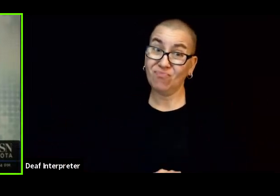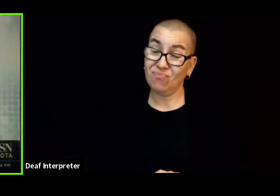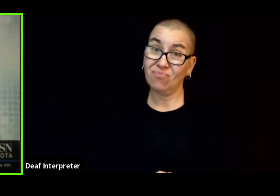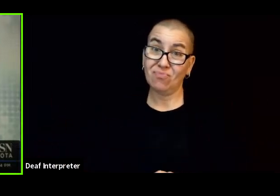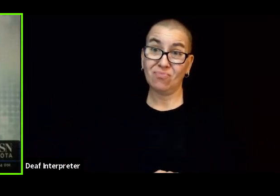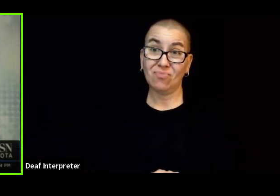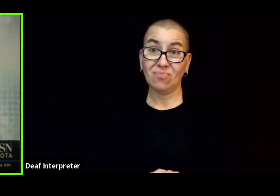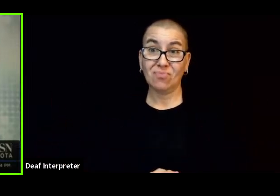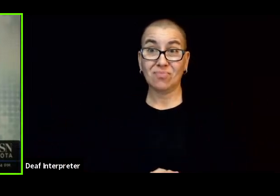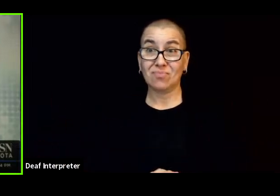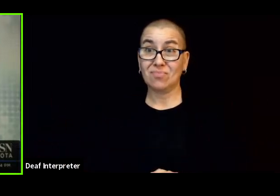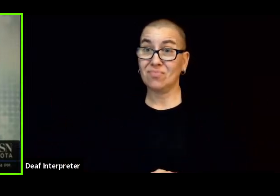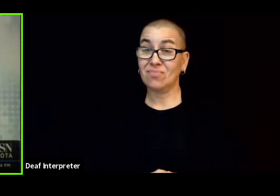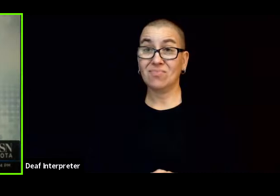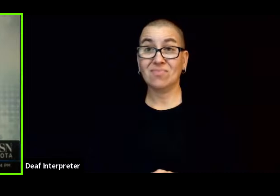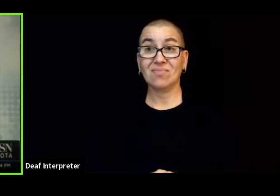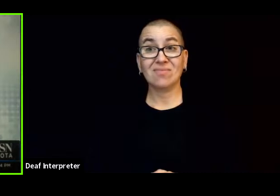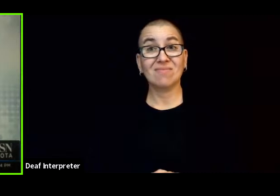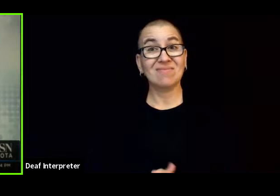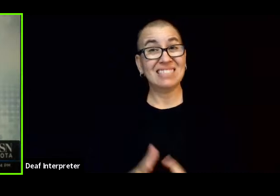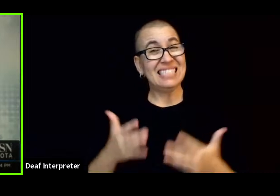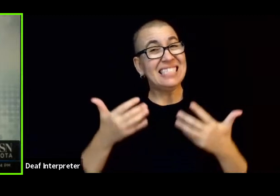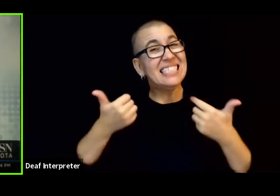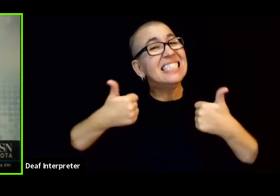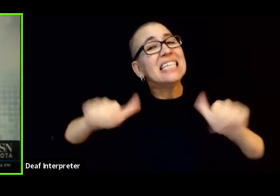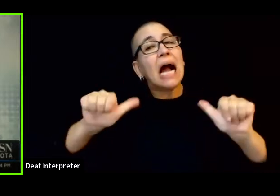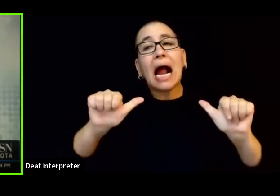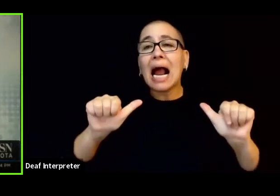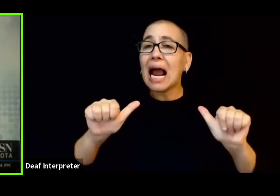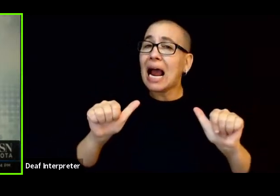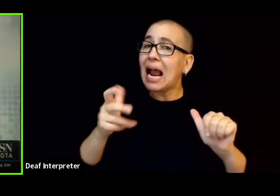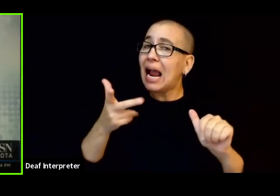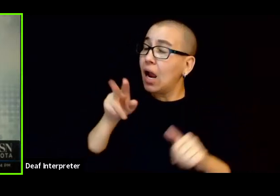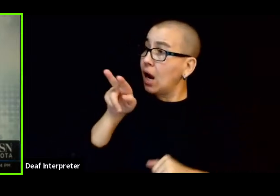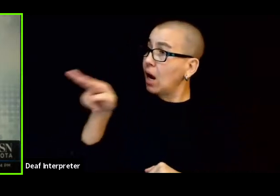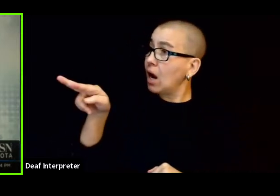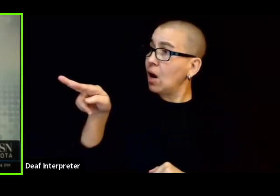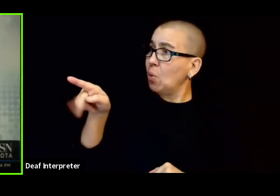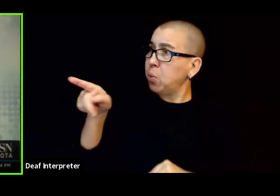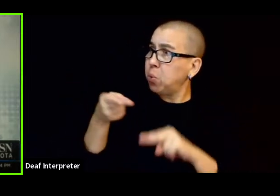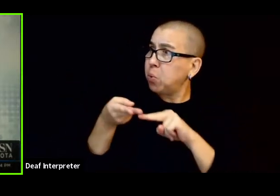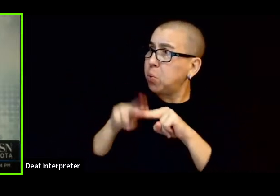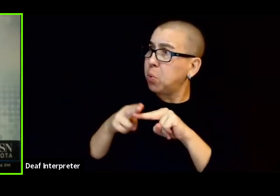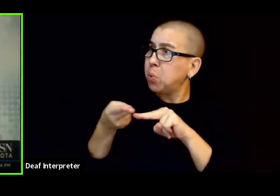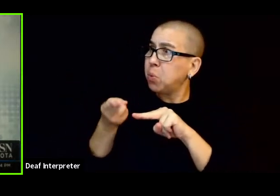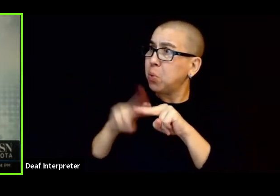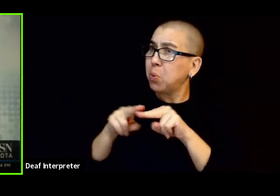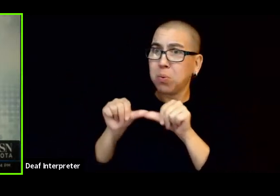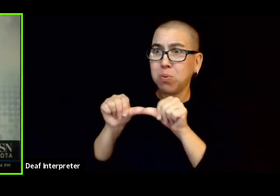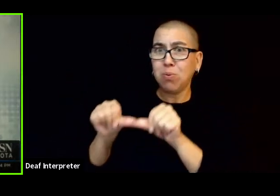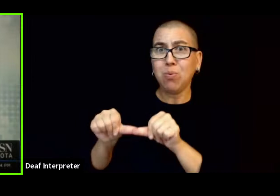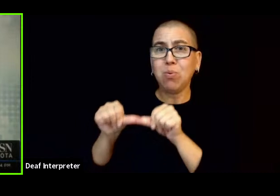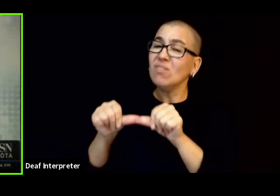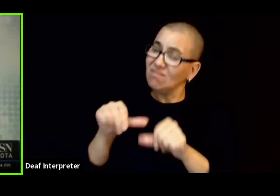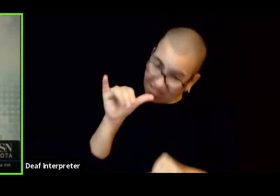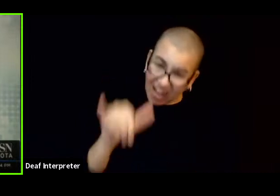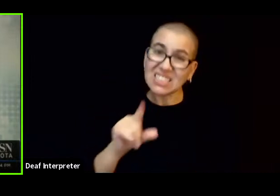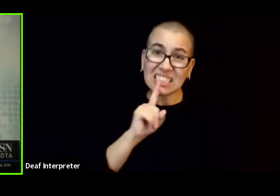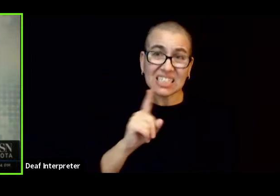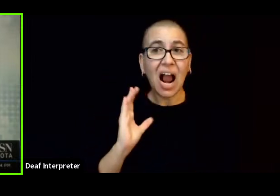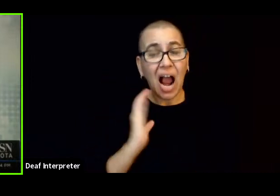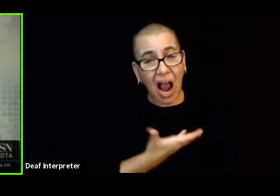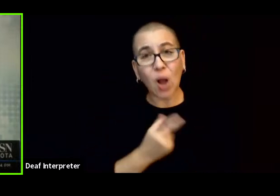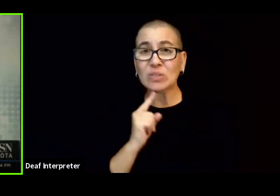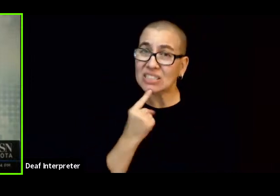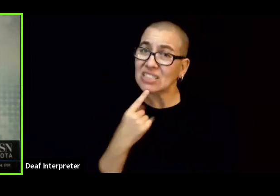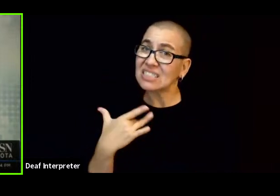numbers, these trajectories are very concerning. And it's just why we keep appealing to Minnesotans that there's so much, that our